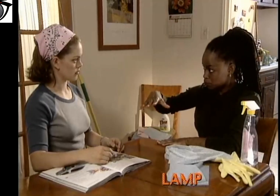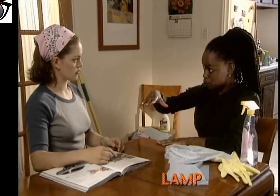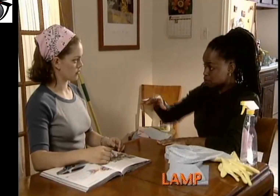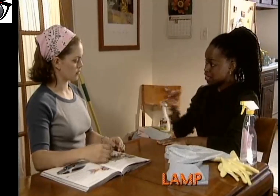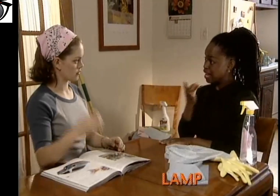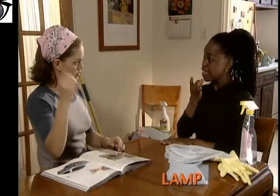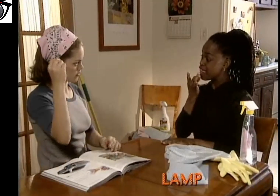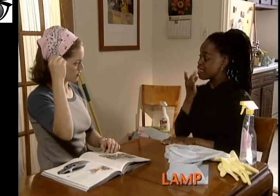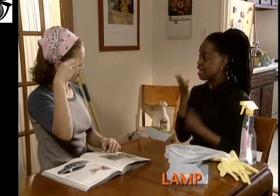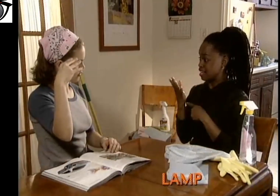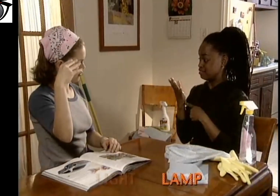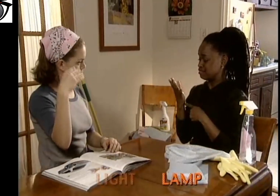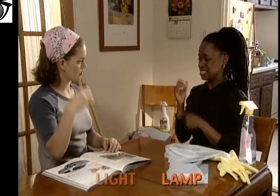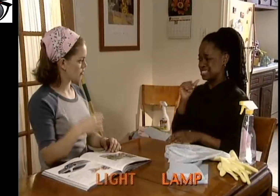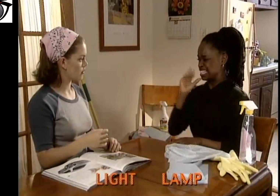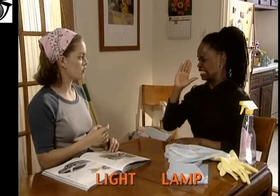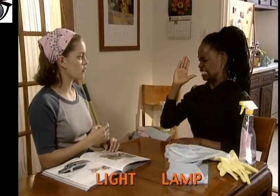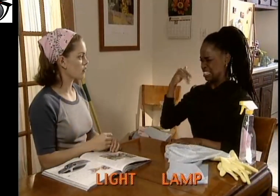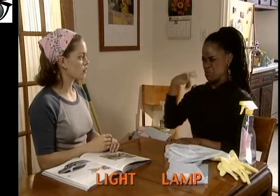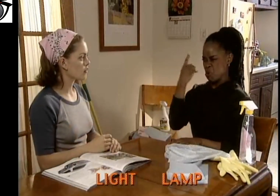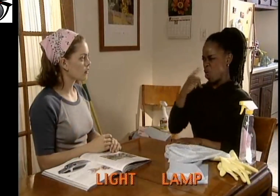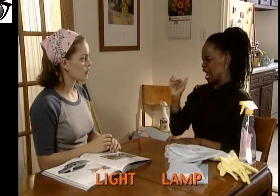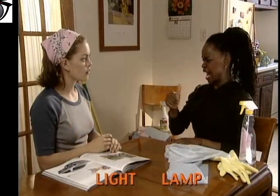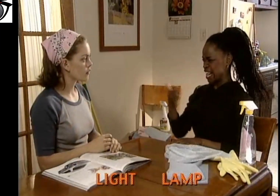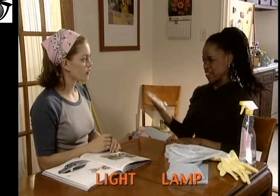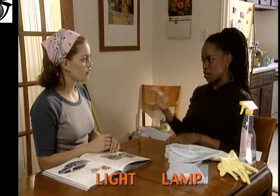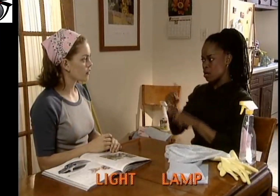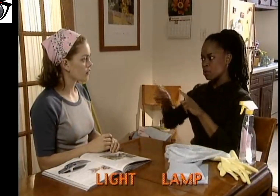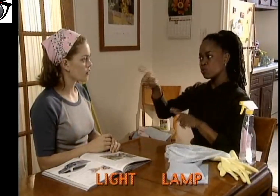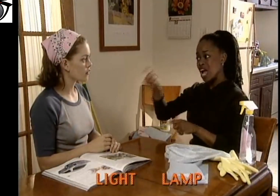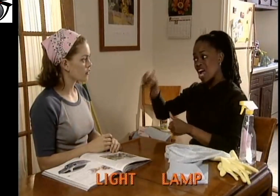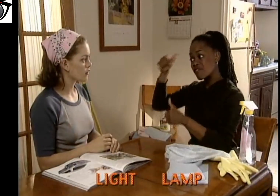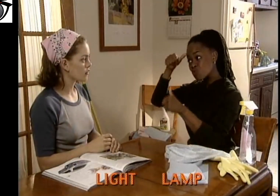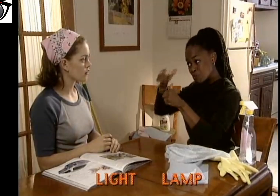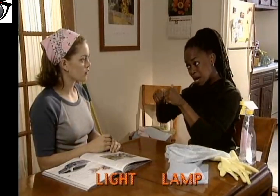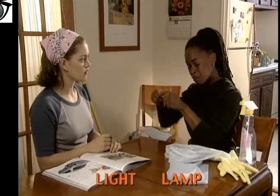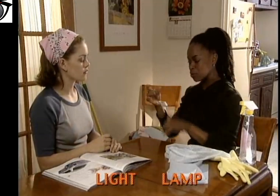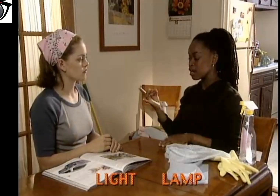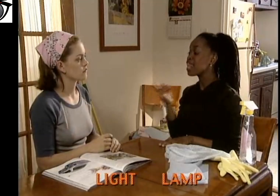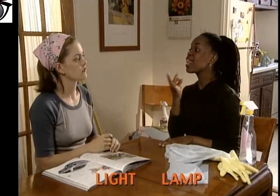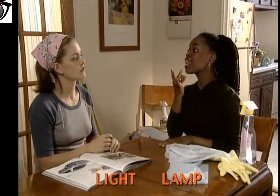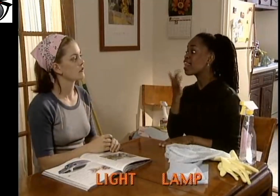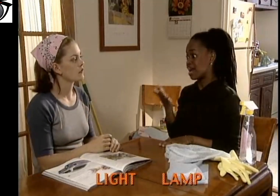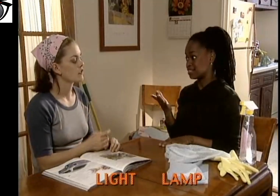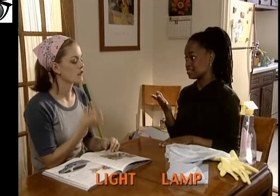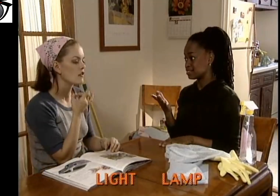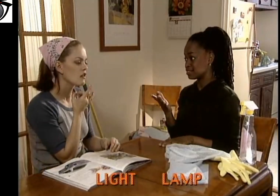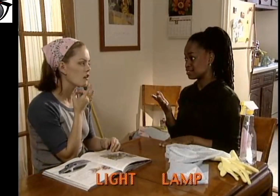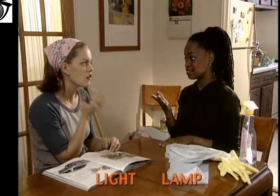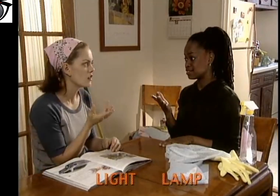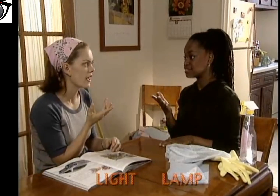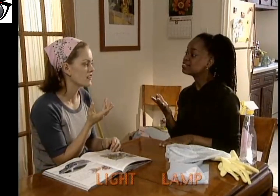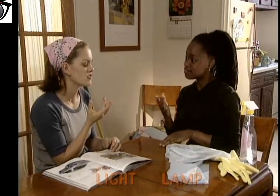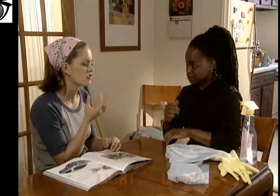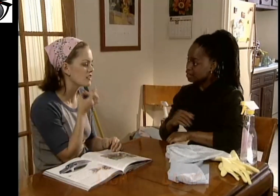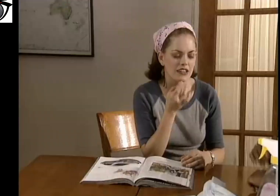lampshade, but light doesn't seem to look like anything. You just have to remember light.